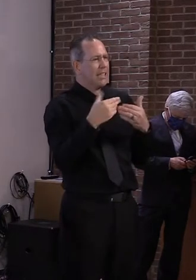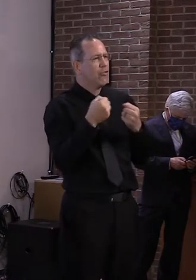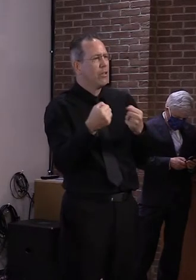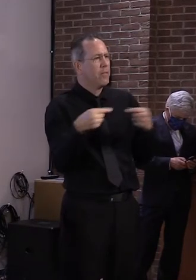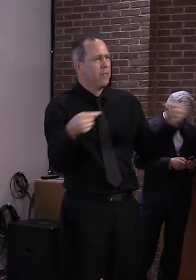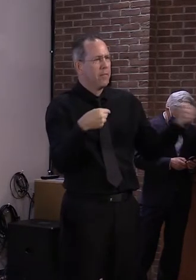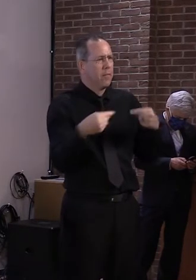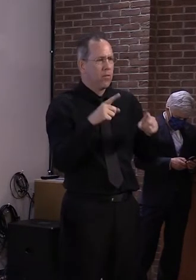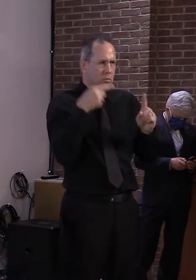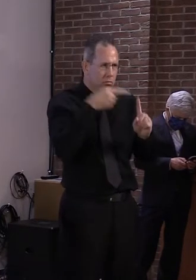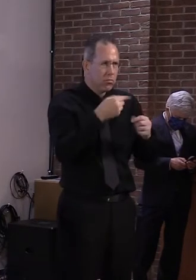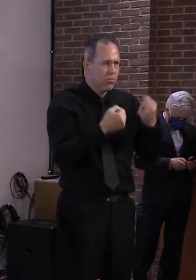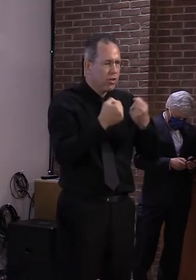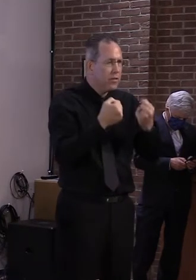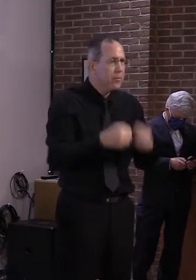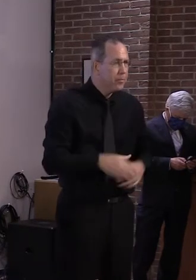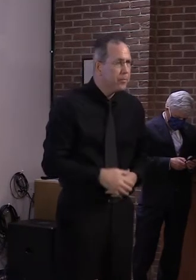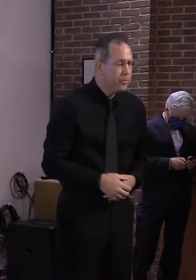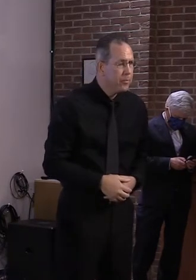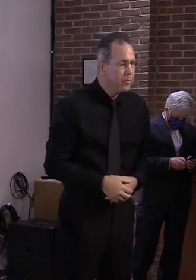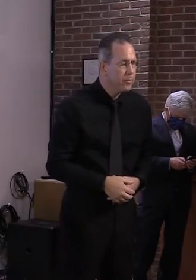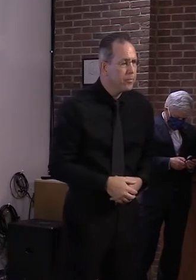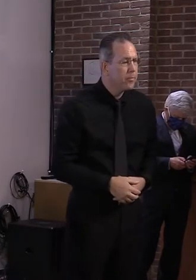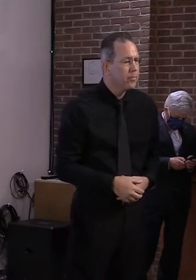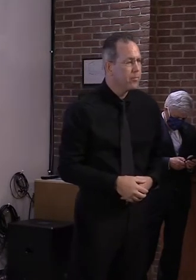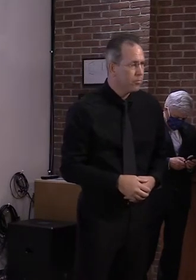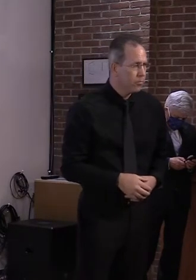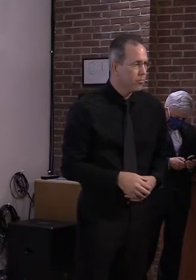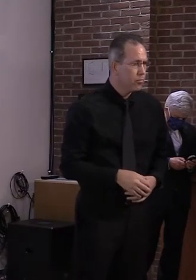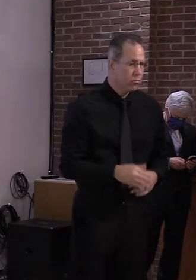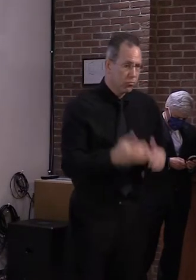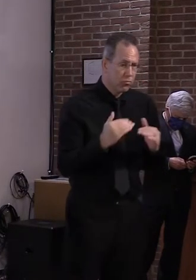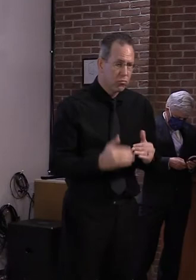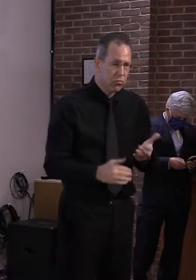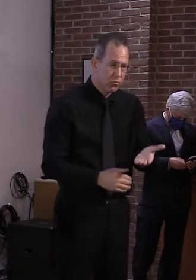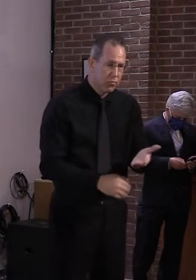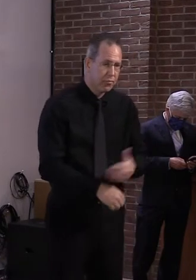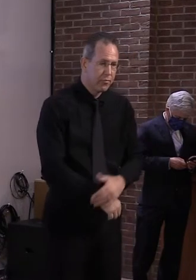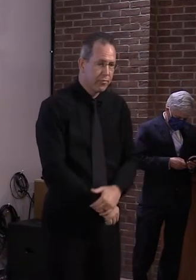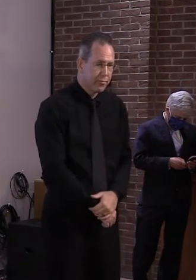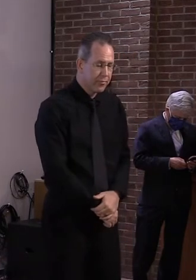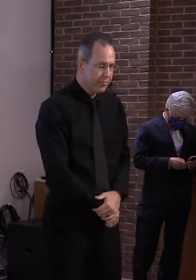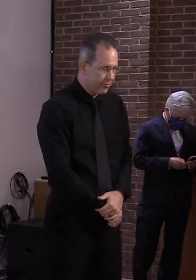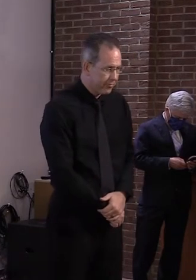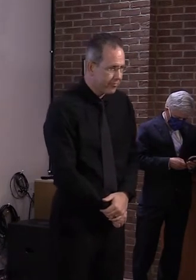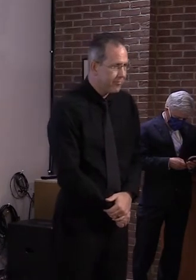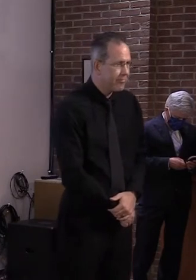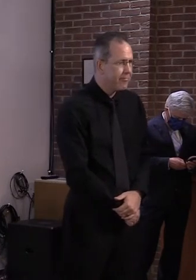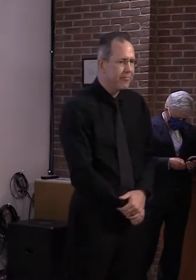Greg, the County Courier.